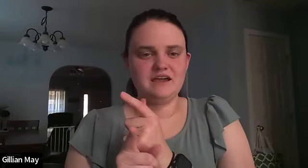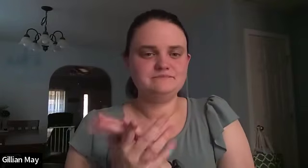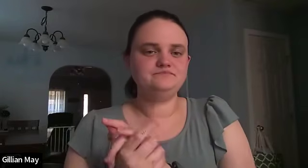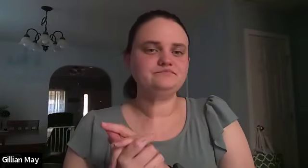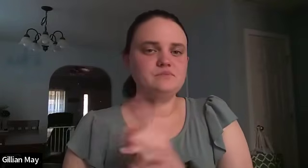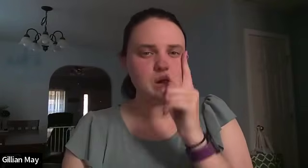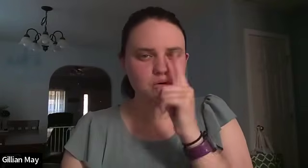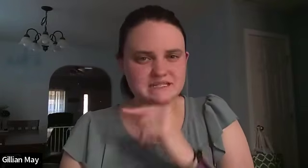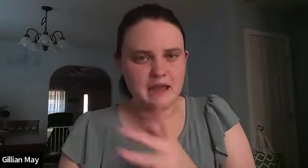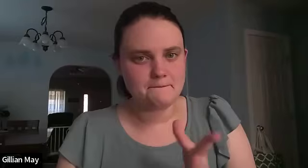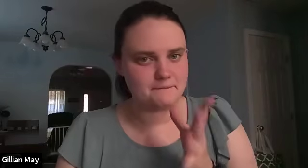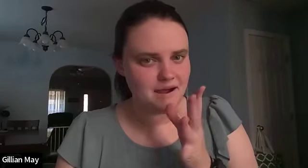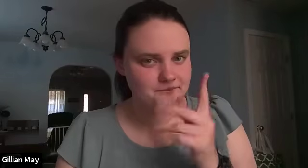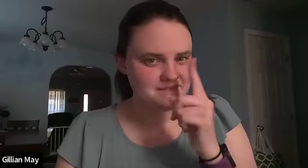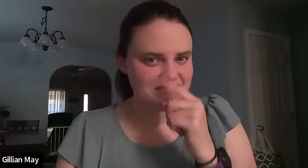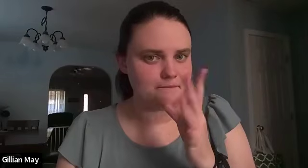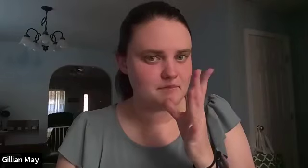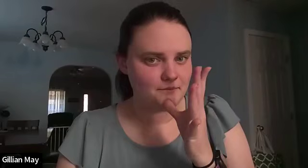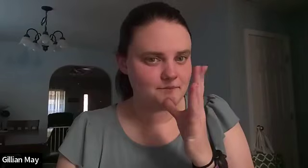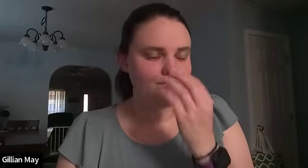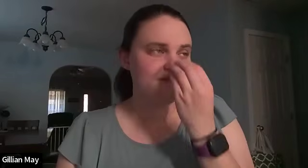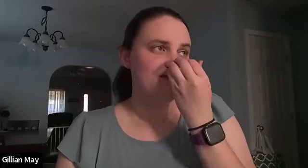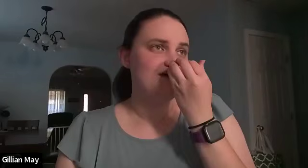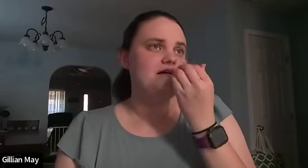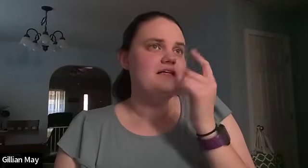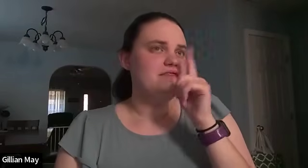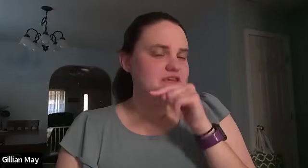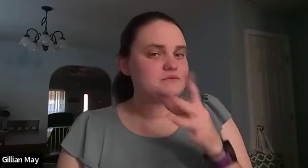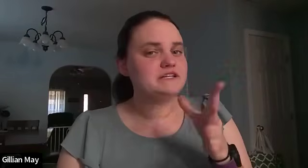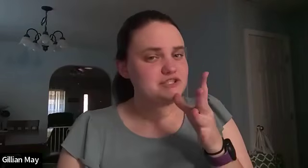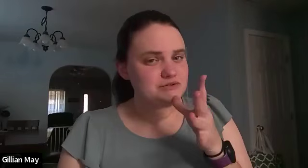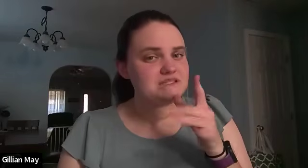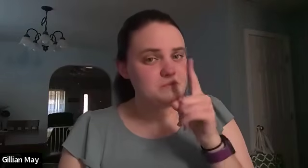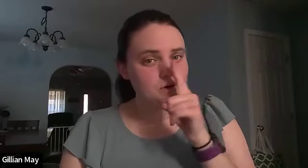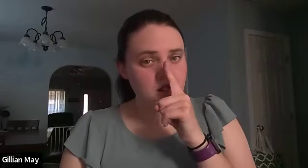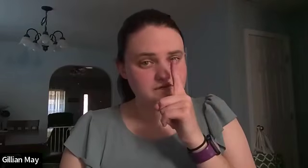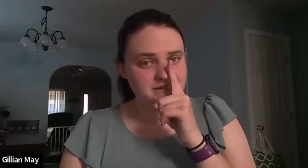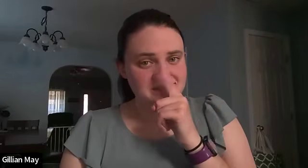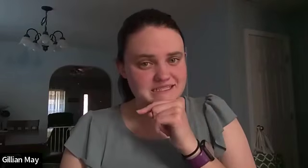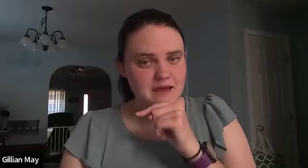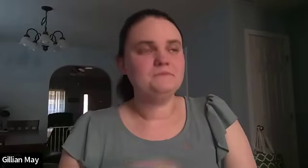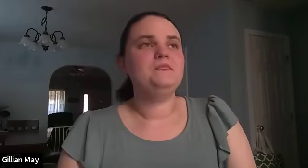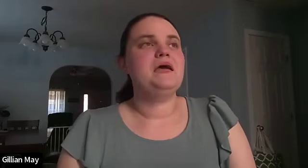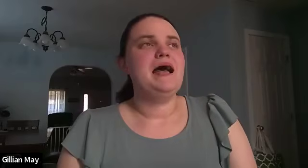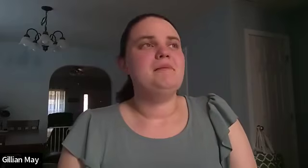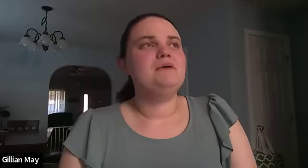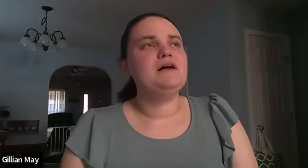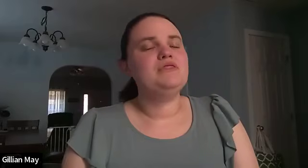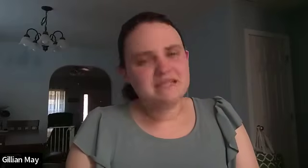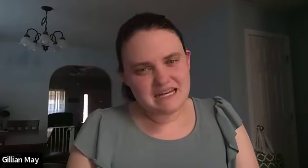Okay. Or step mom, step mom. This one I do see more often, step. But the reason